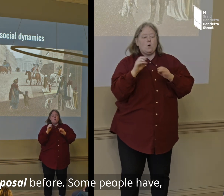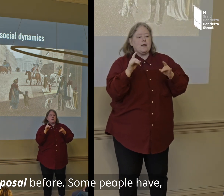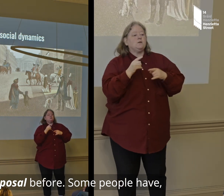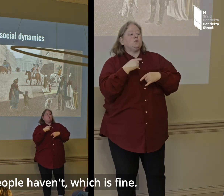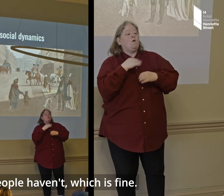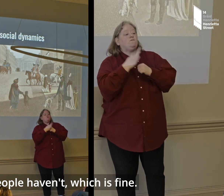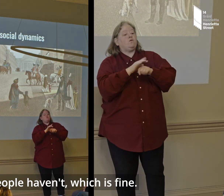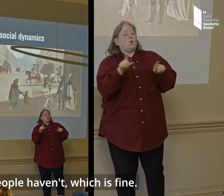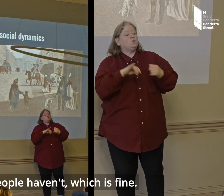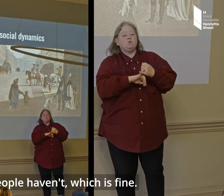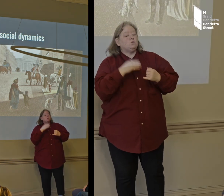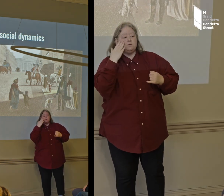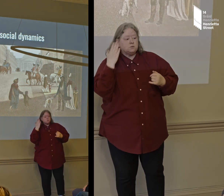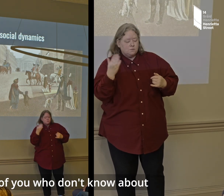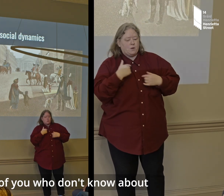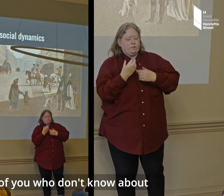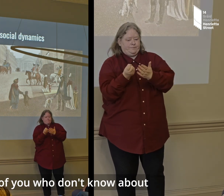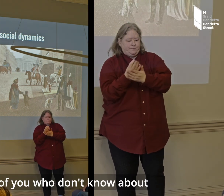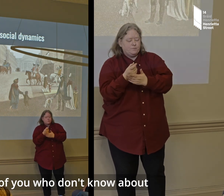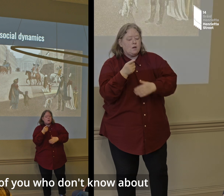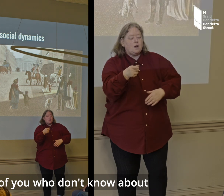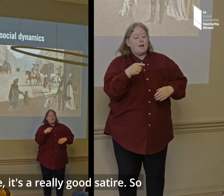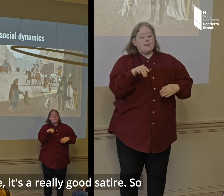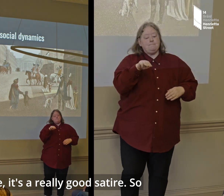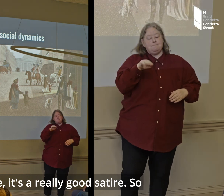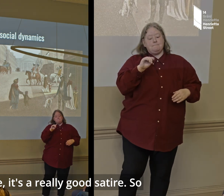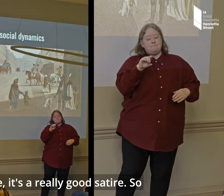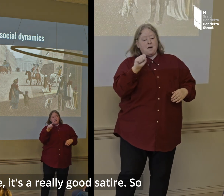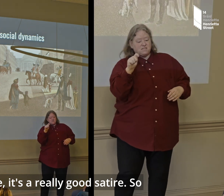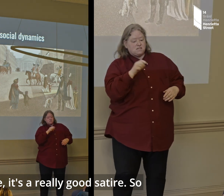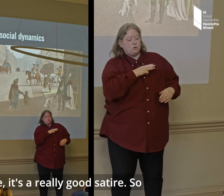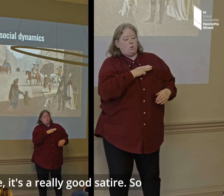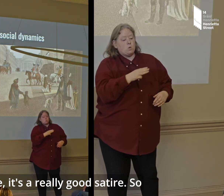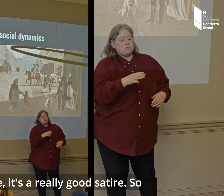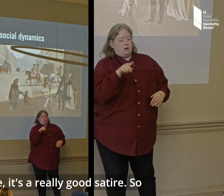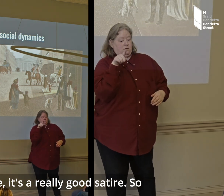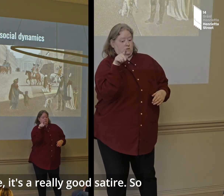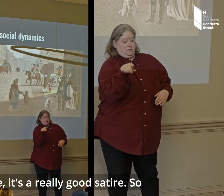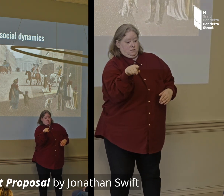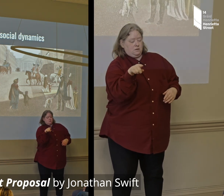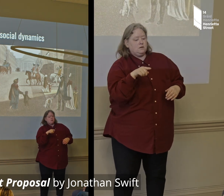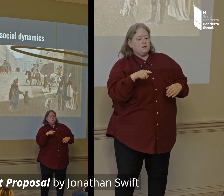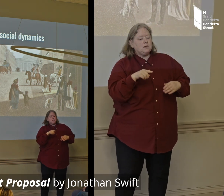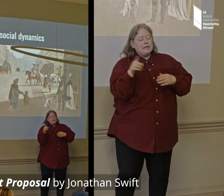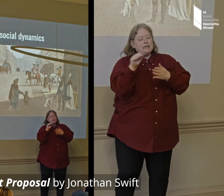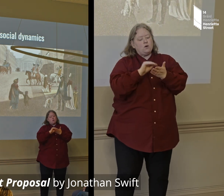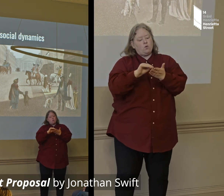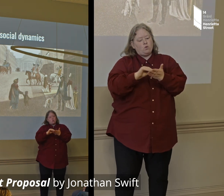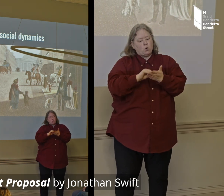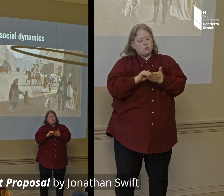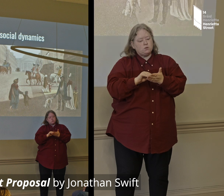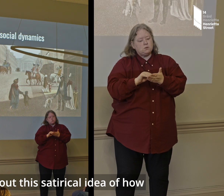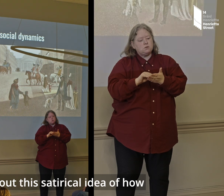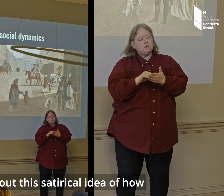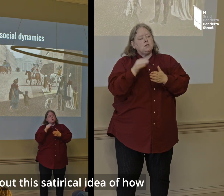Some people have, some people haven't, which is fine. For those of you who don't know about this piece, it's a really good satire. So A Modest Proposal by